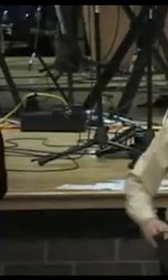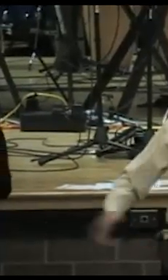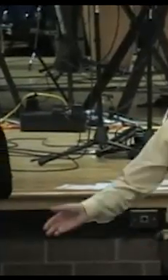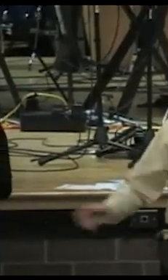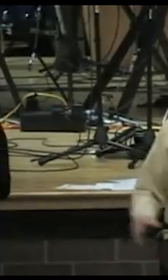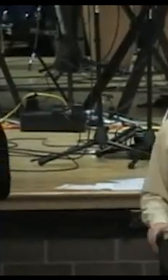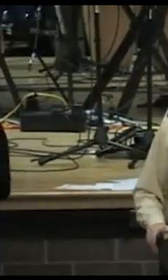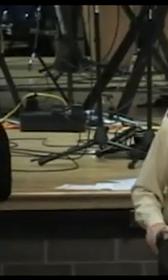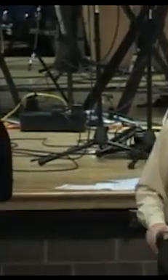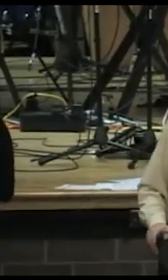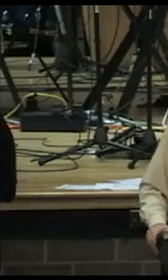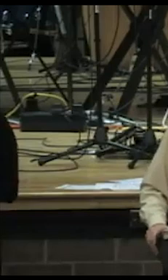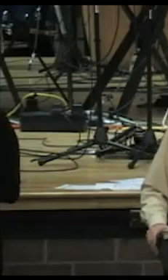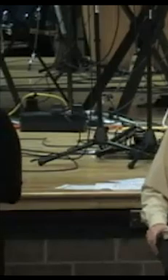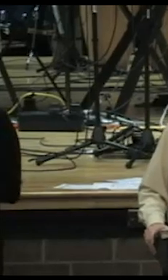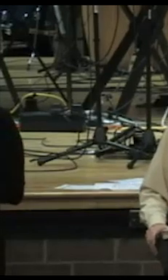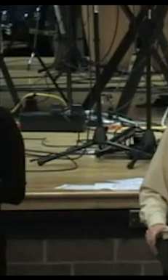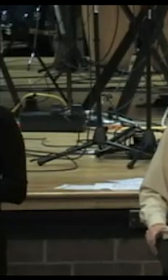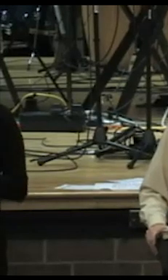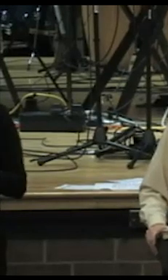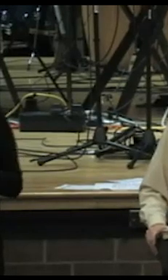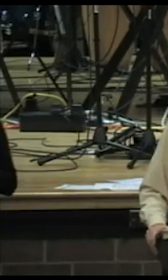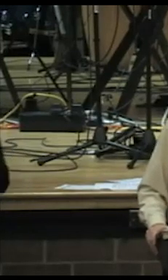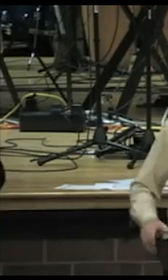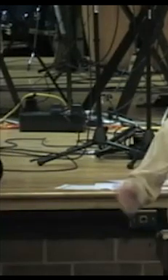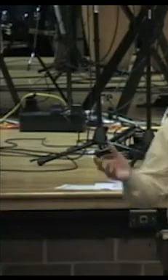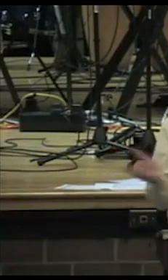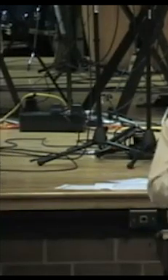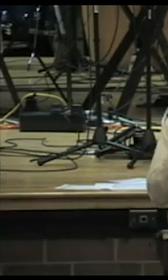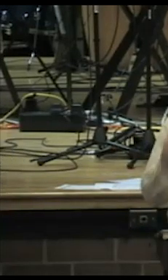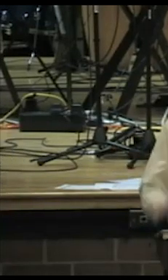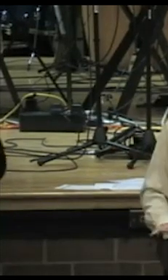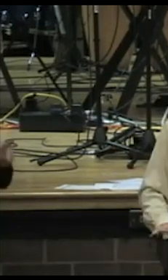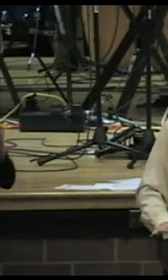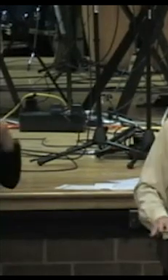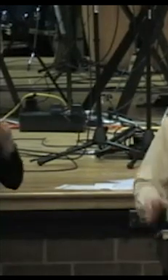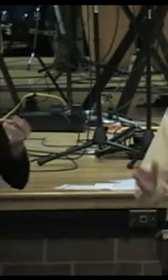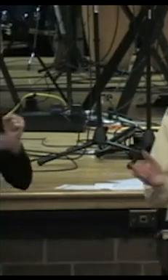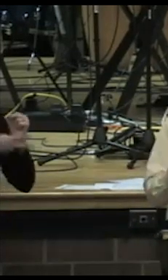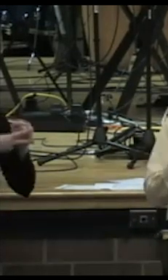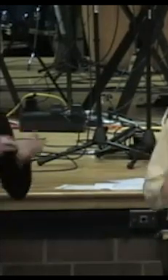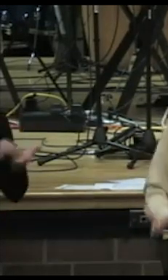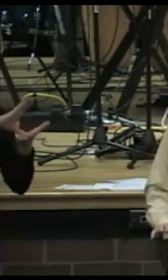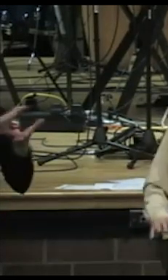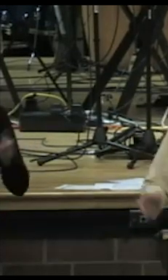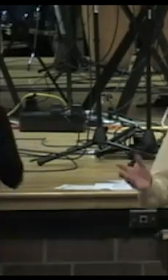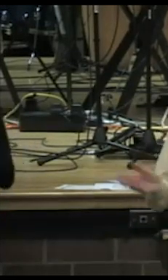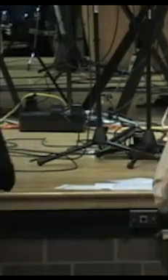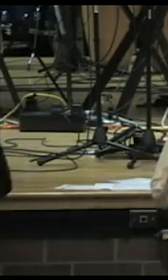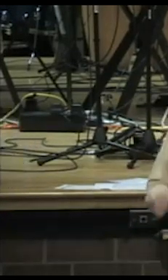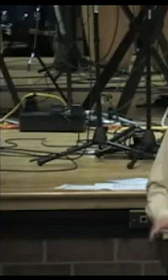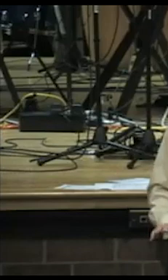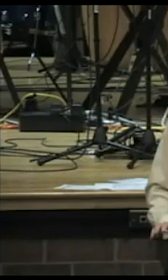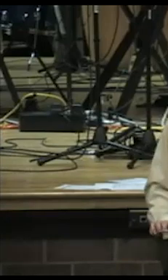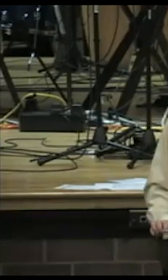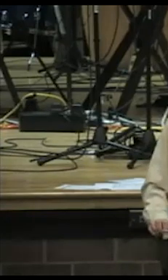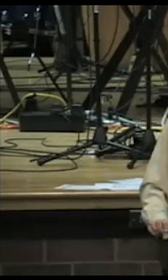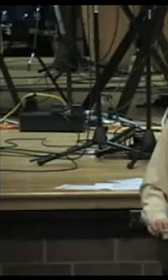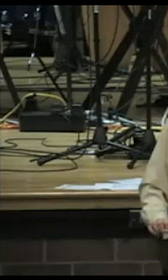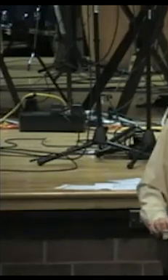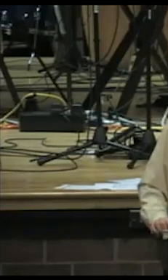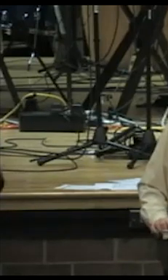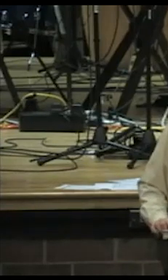That means one can't be saving and the other spending. That means you need to get together and you need to come up with a plan and you need to pray about it.